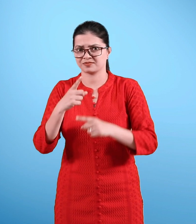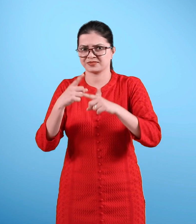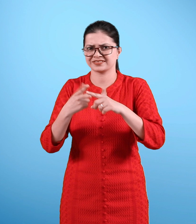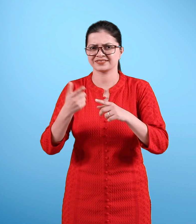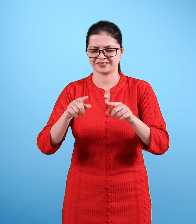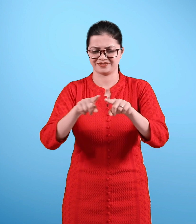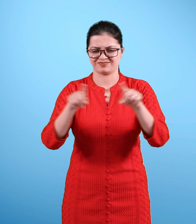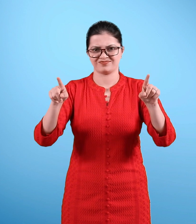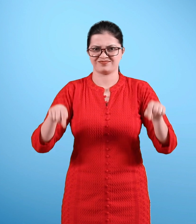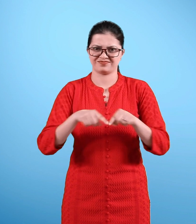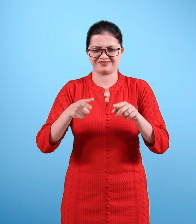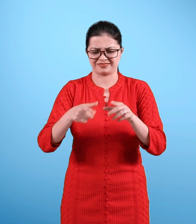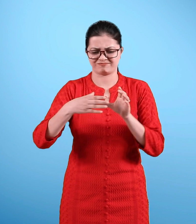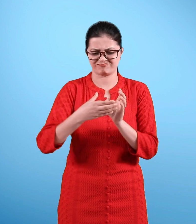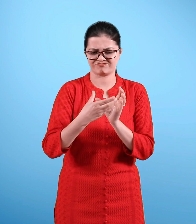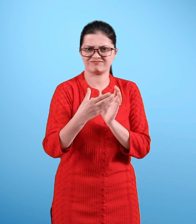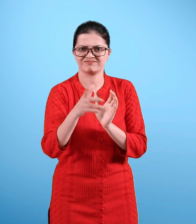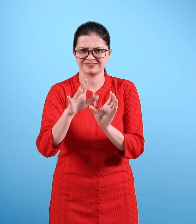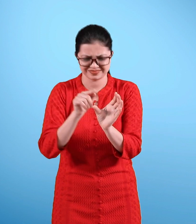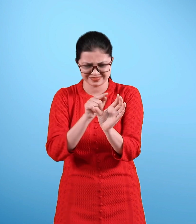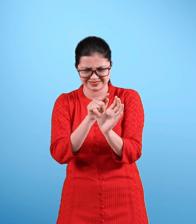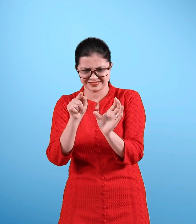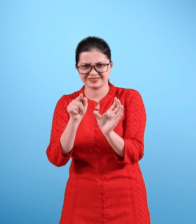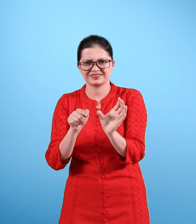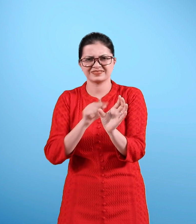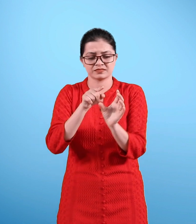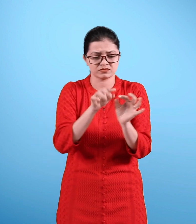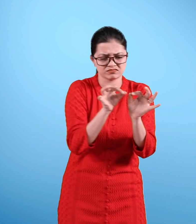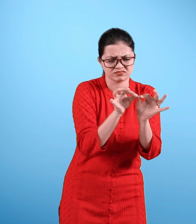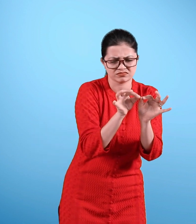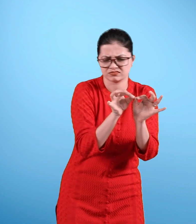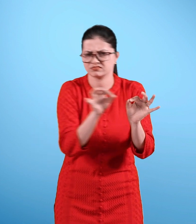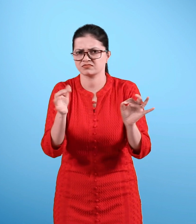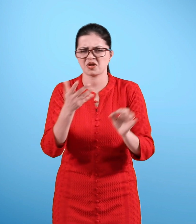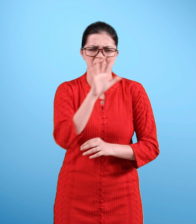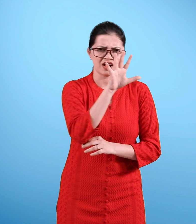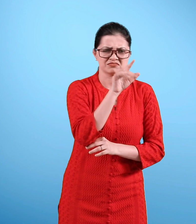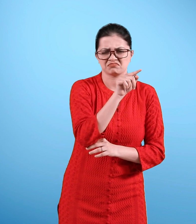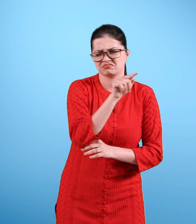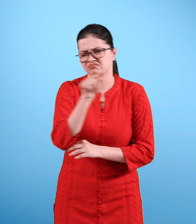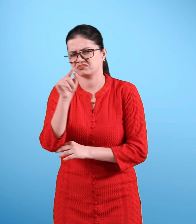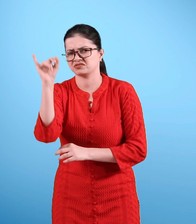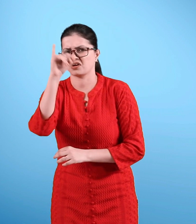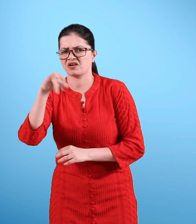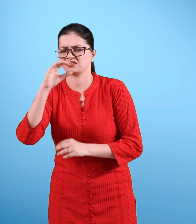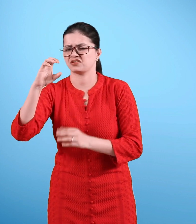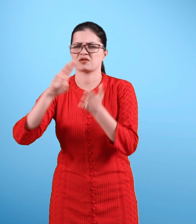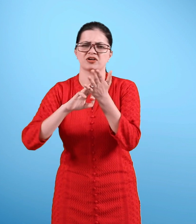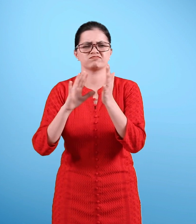In the smaller box, cut out from the middle a square with a side of about 5 to 6 cm.